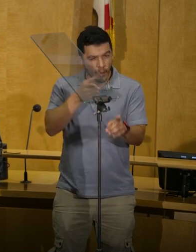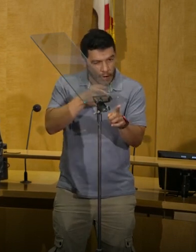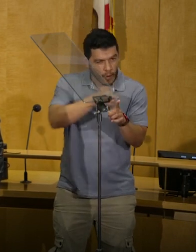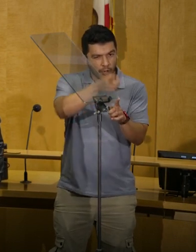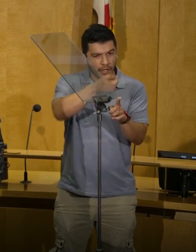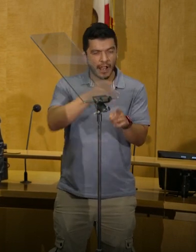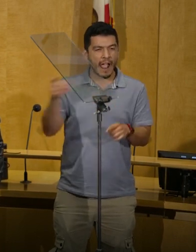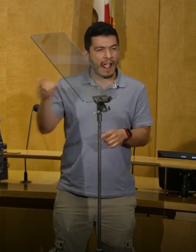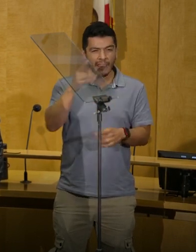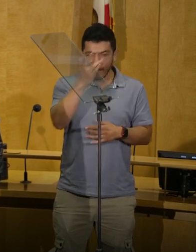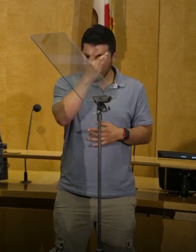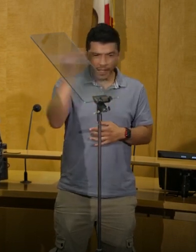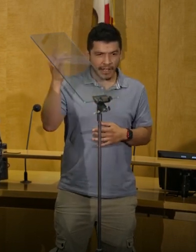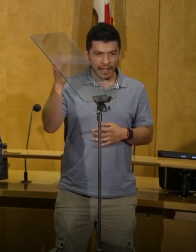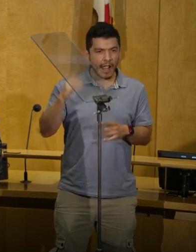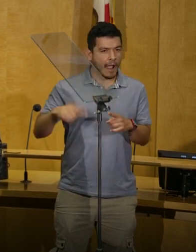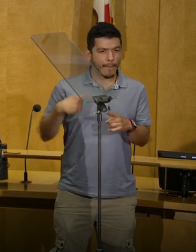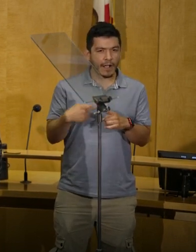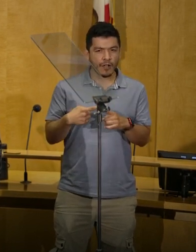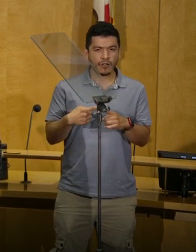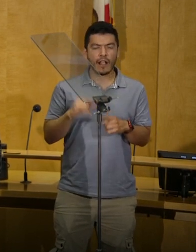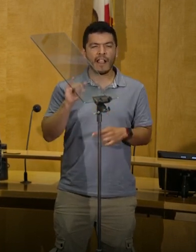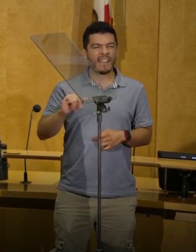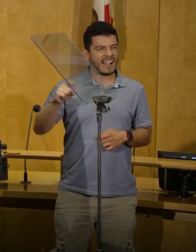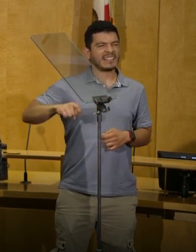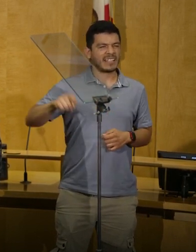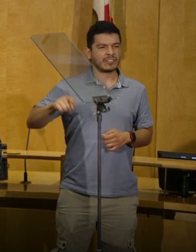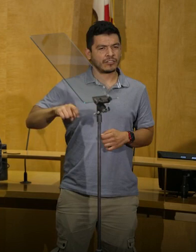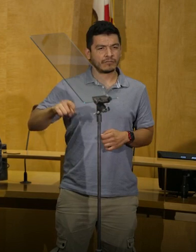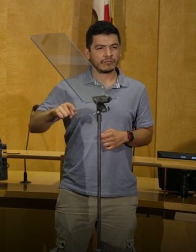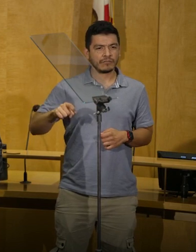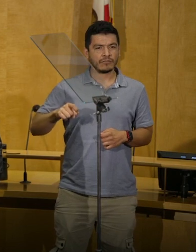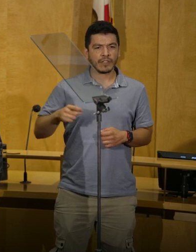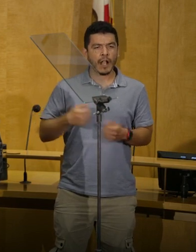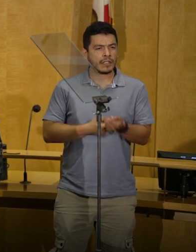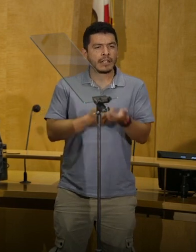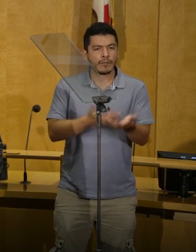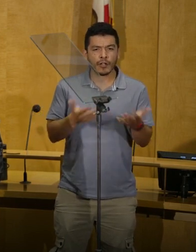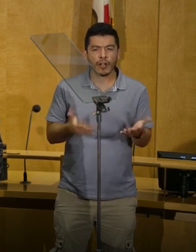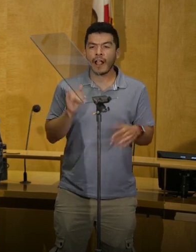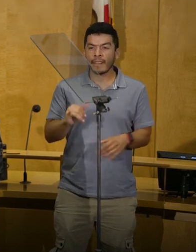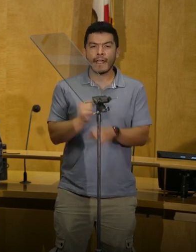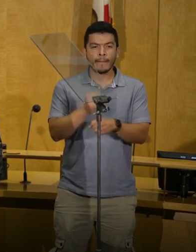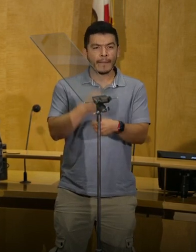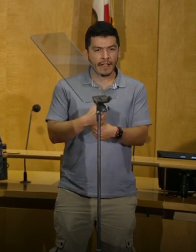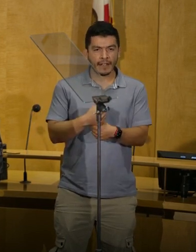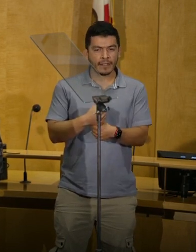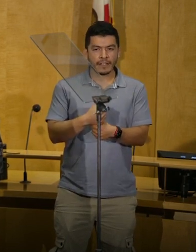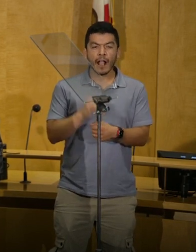priority and they forget about the essential contributors that make